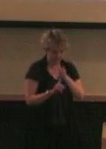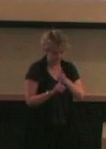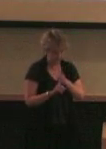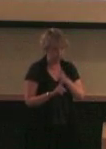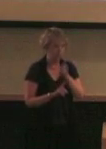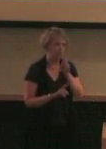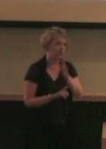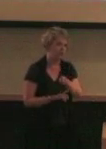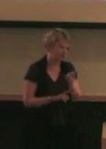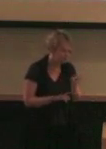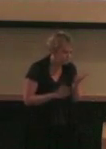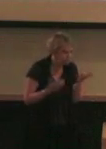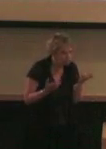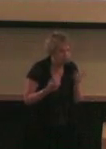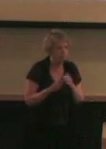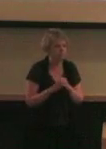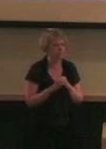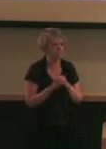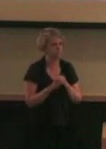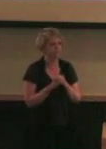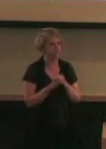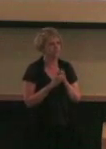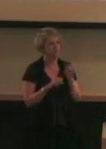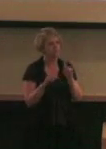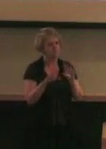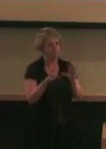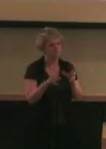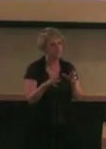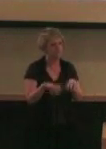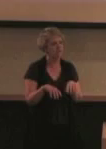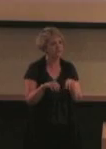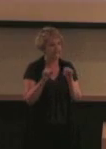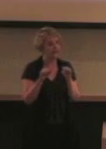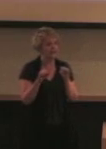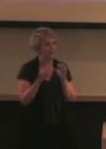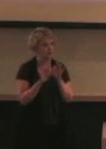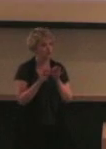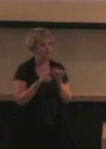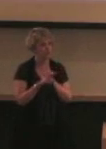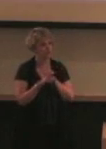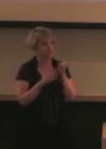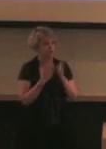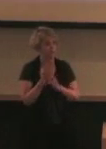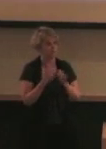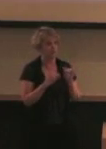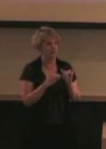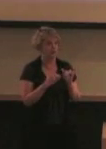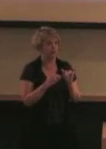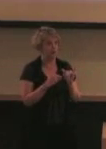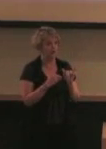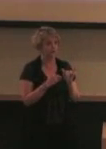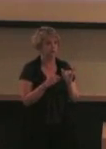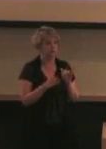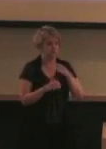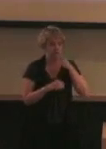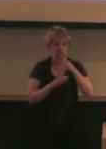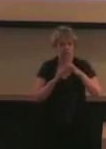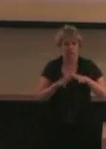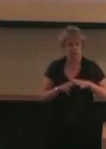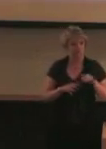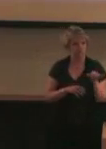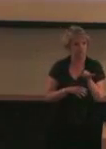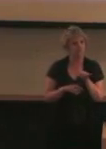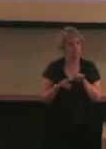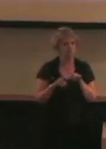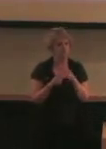hard of hearing, possibly. These are people that take interpreting training programs like a sign language interpreter. They